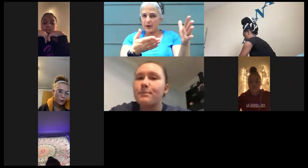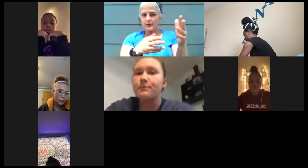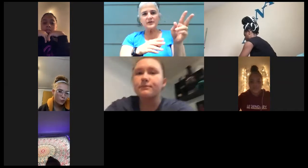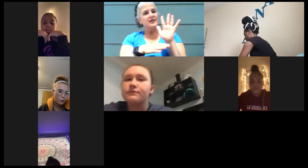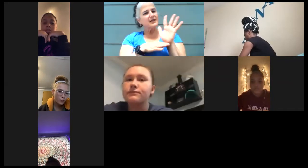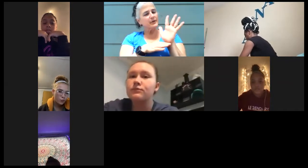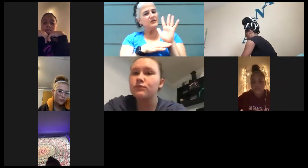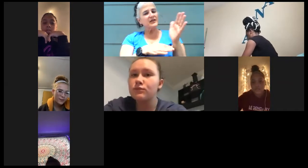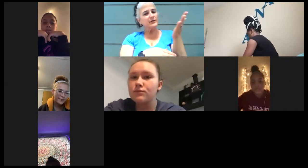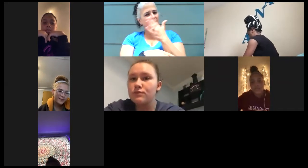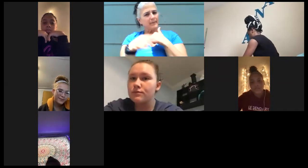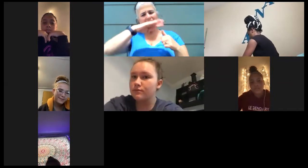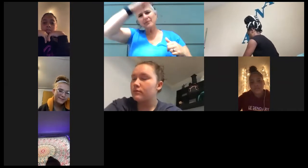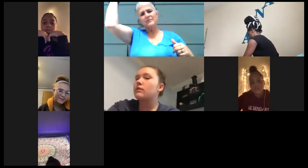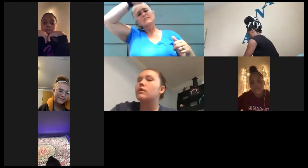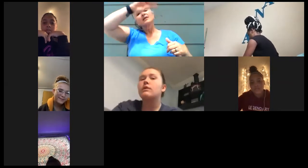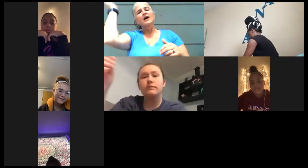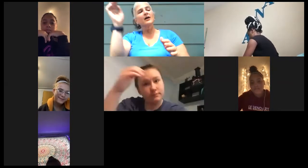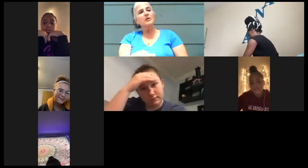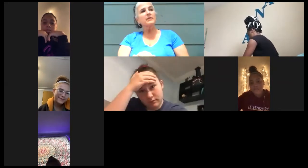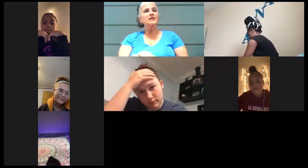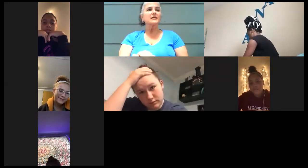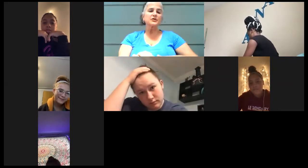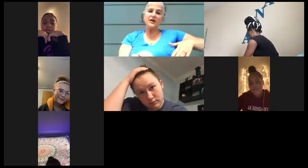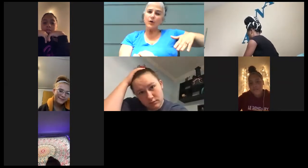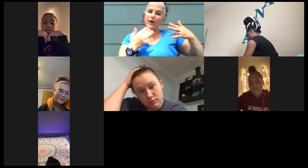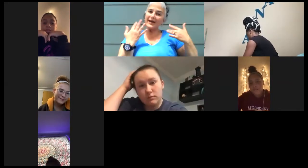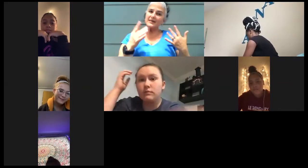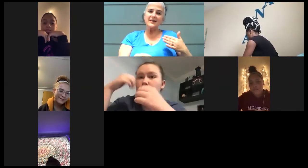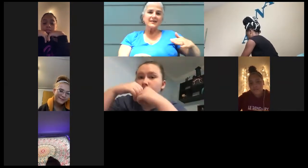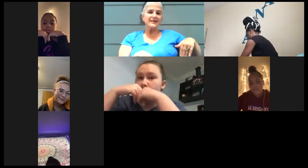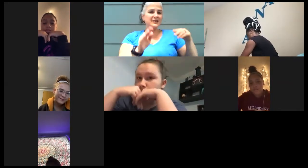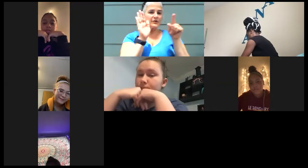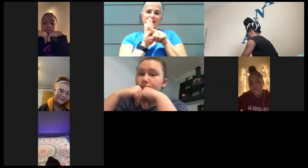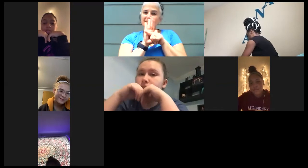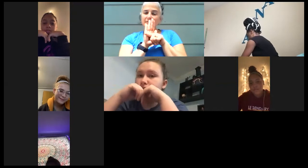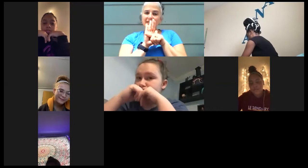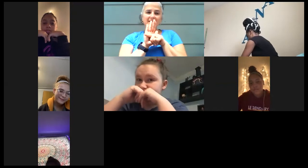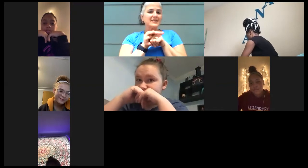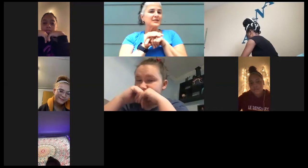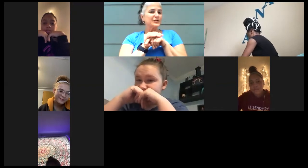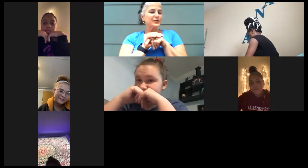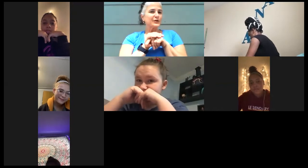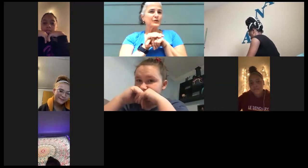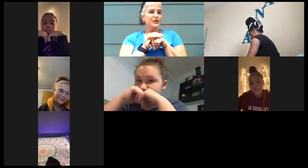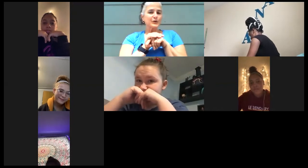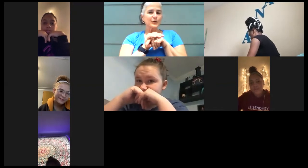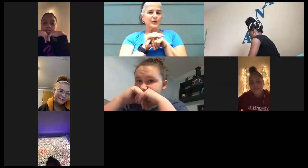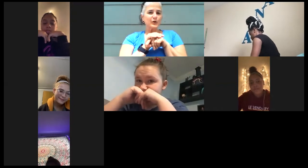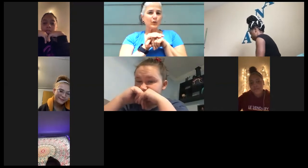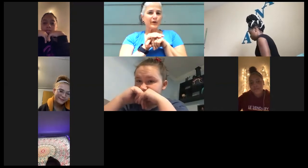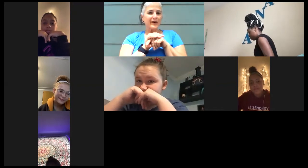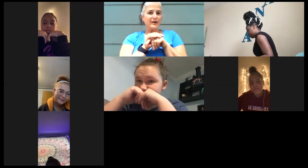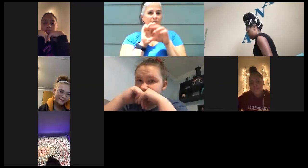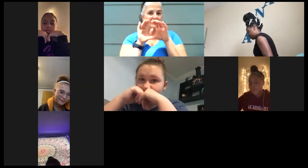just keep those videos coming. Please do not wait until the last minute to